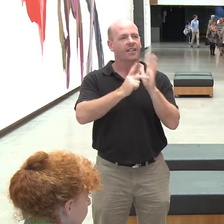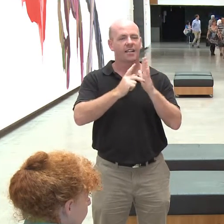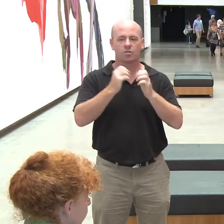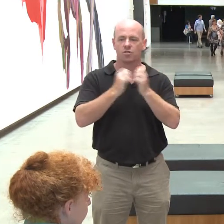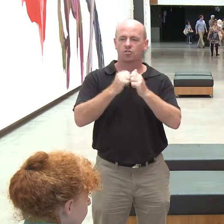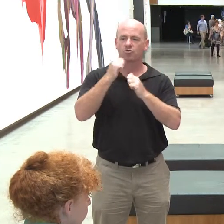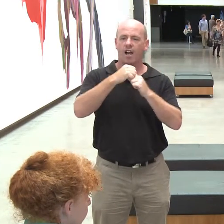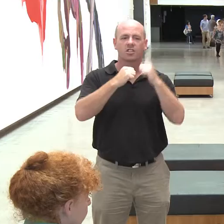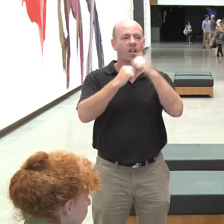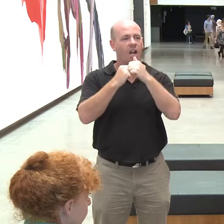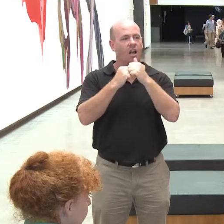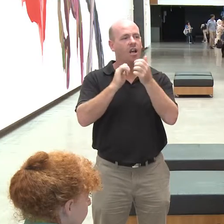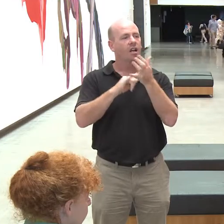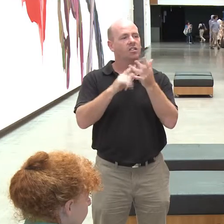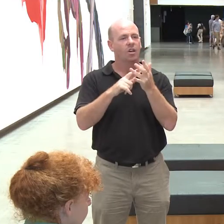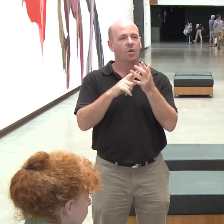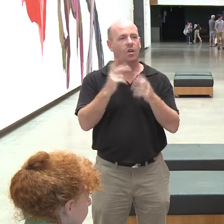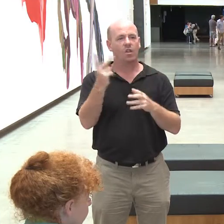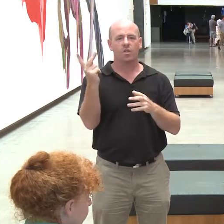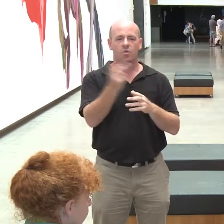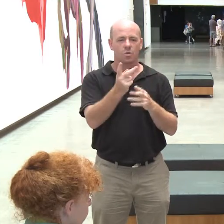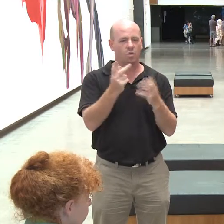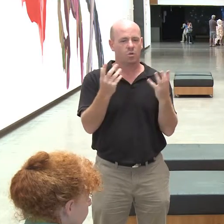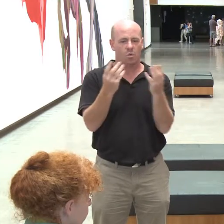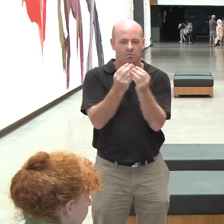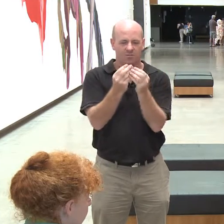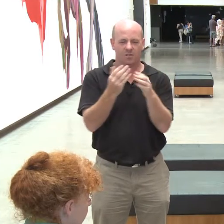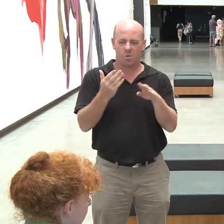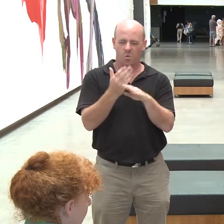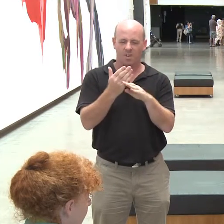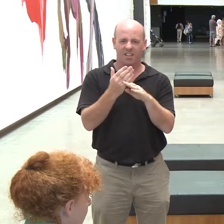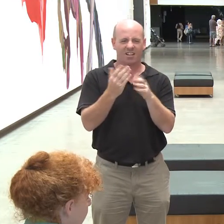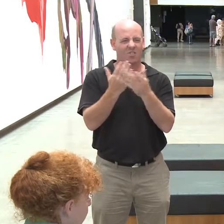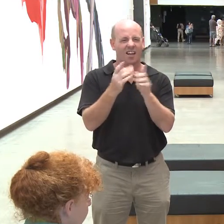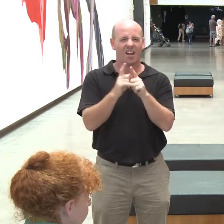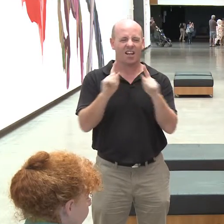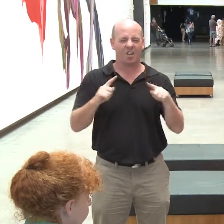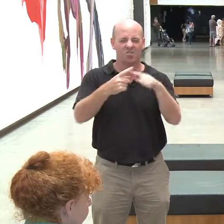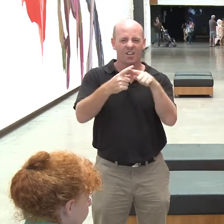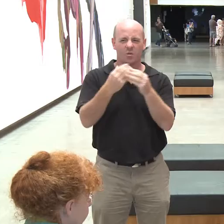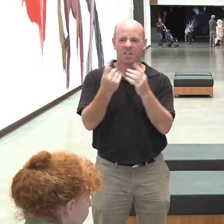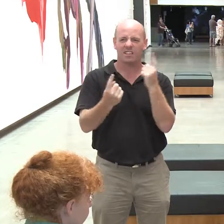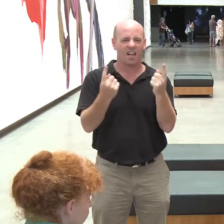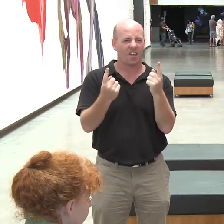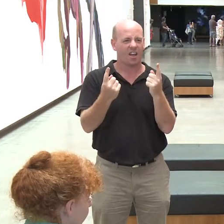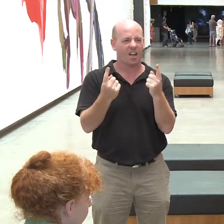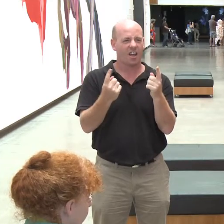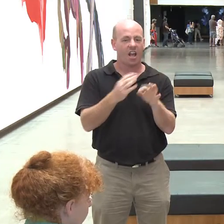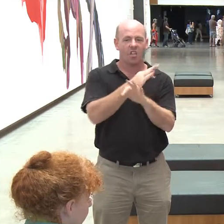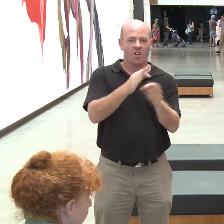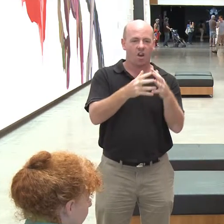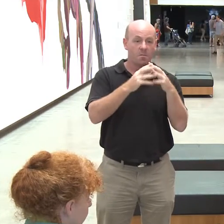structure. And so the two are working sort of in contradiction with each other. And the